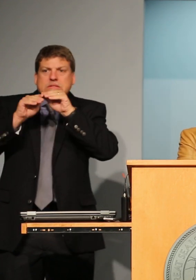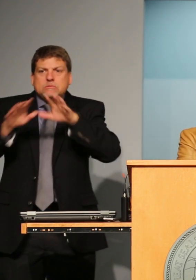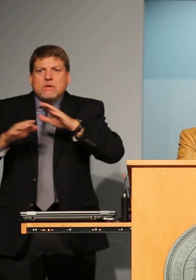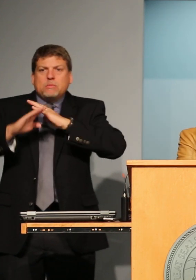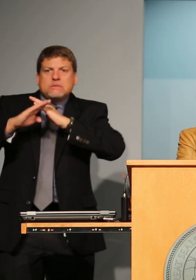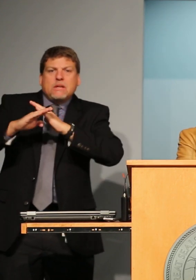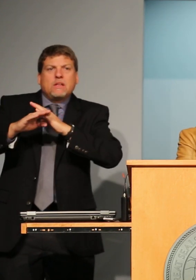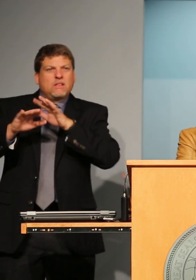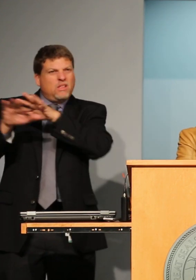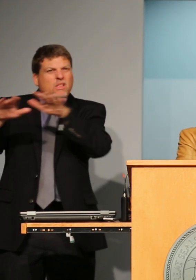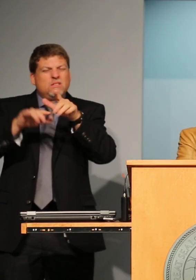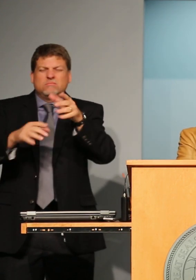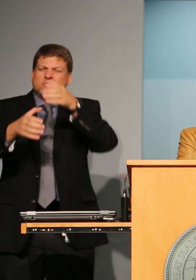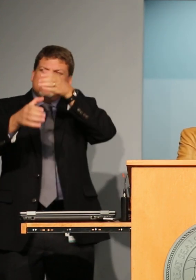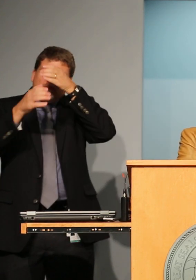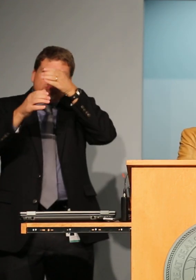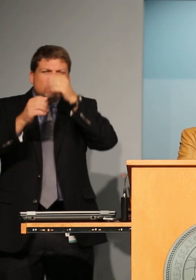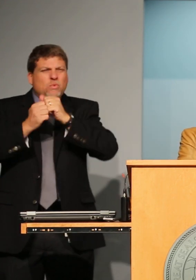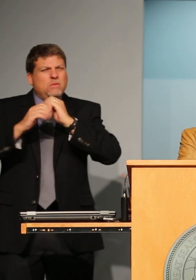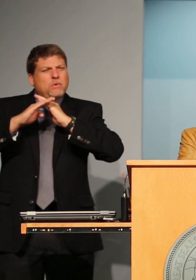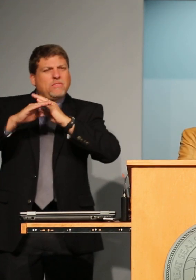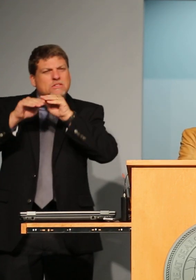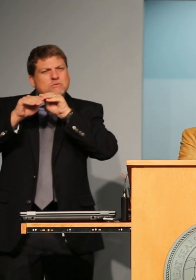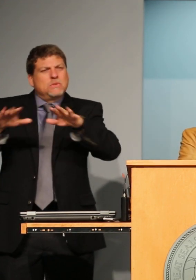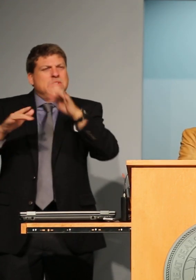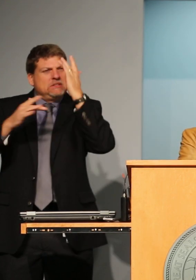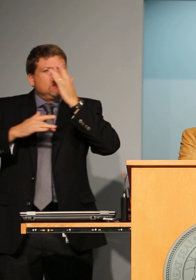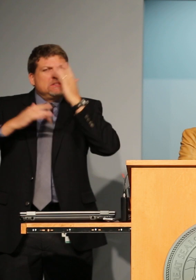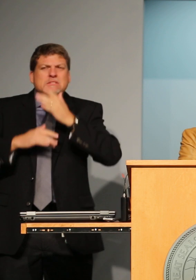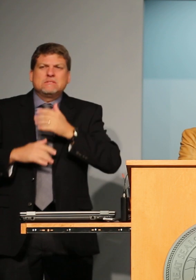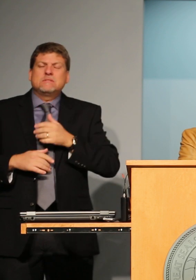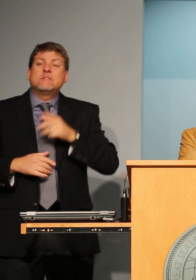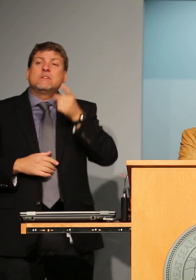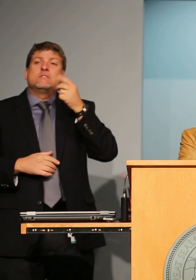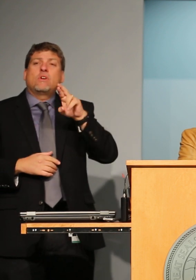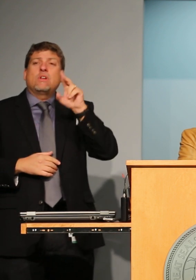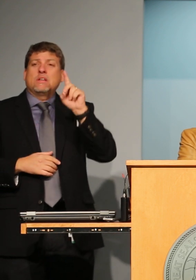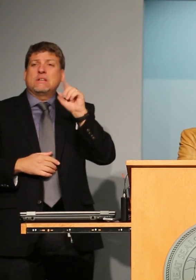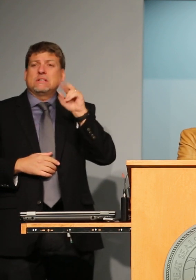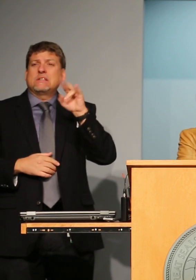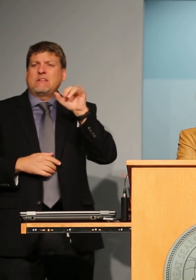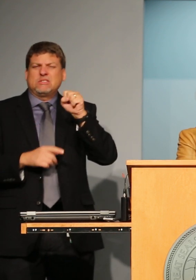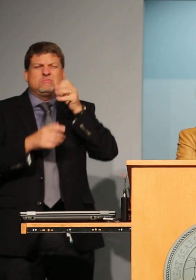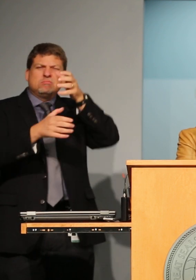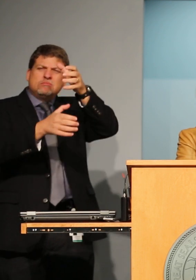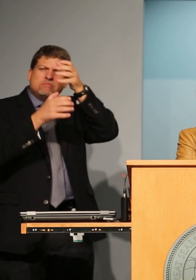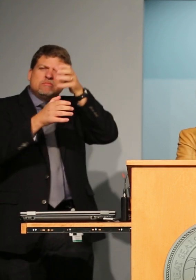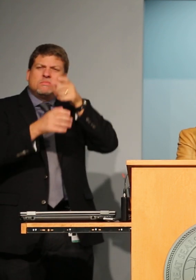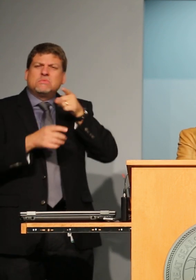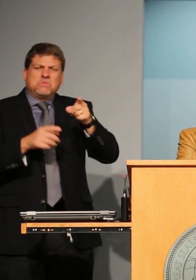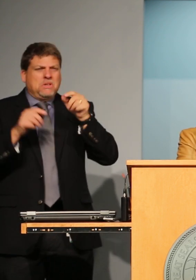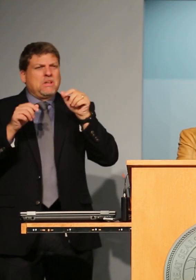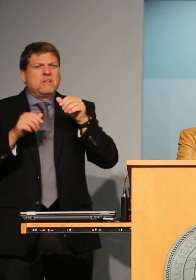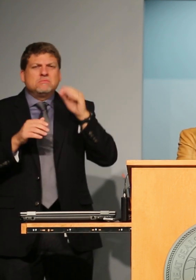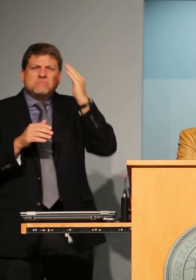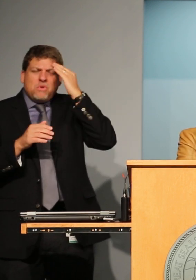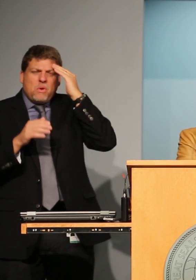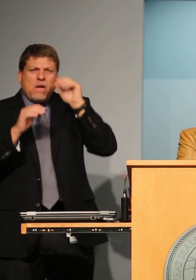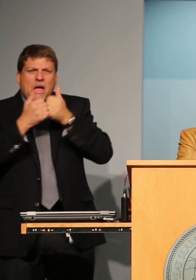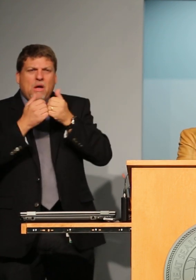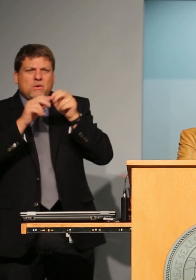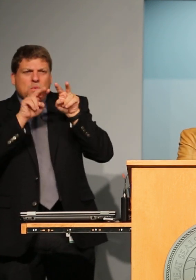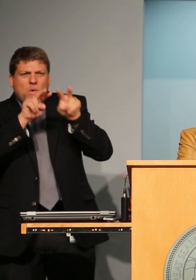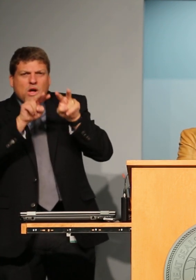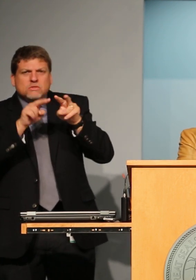As chief of the epidemiology section, Dr. Davies oversees the surveillance the outbreak response, and